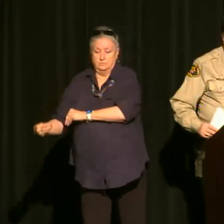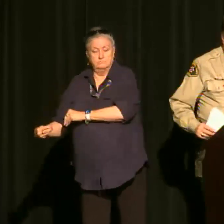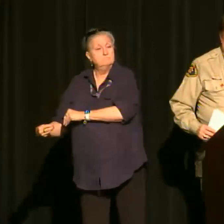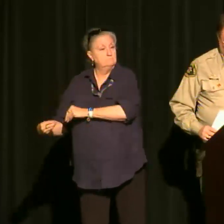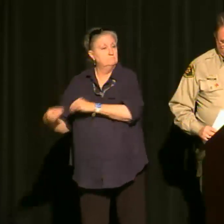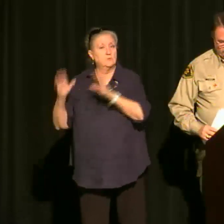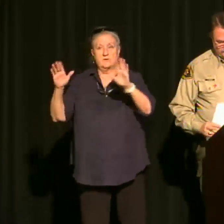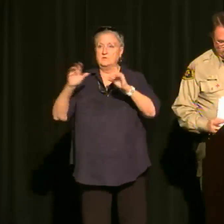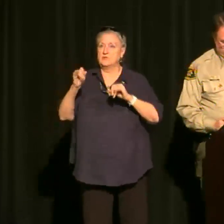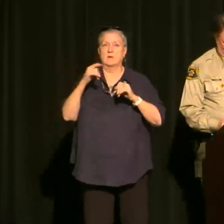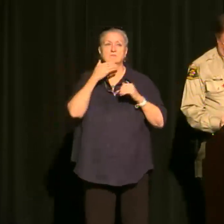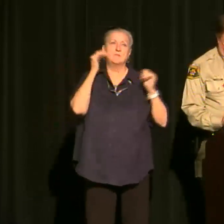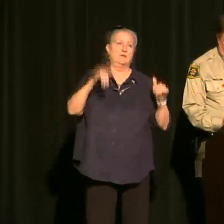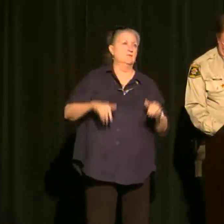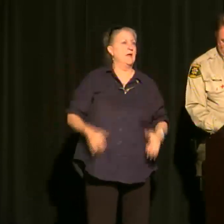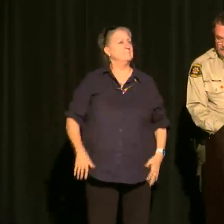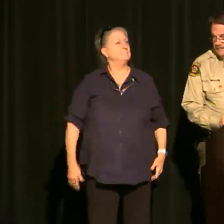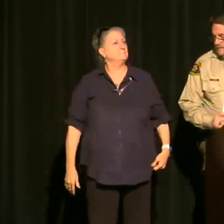their efforts.